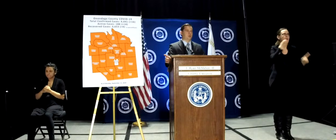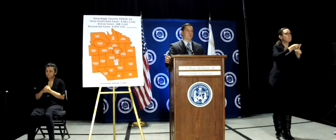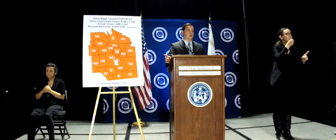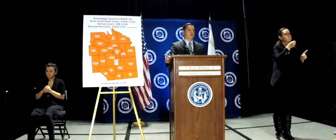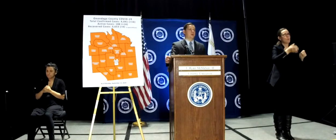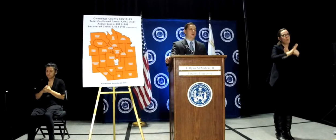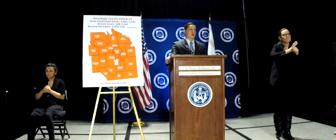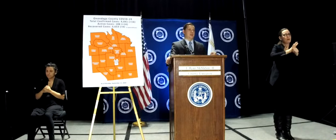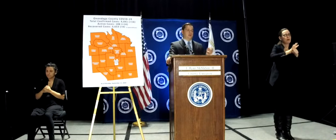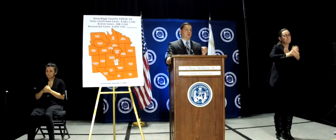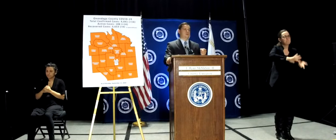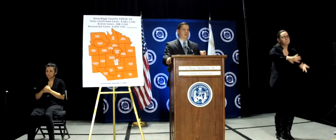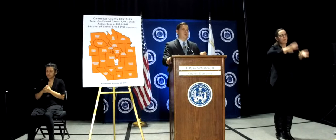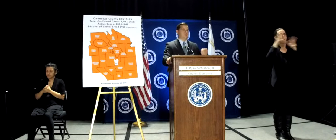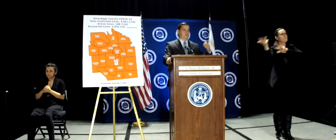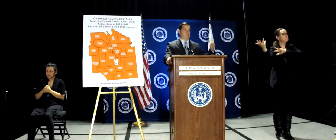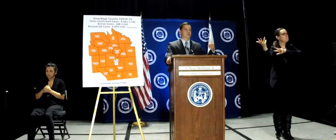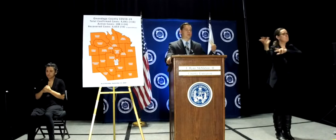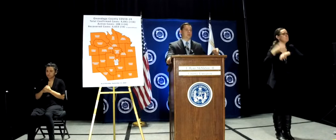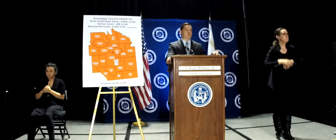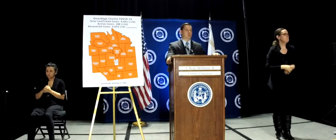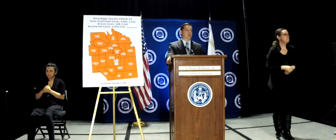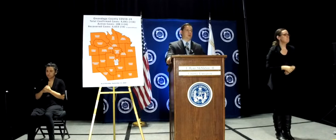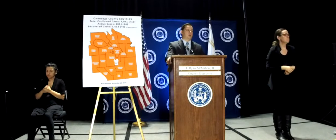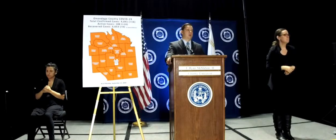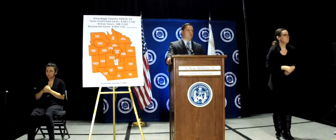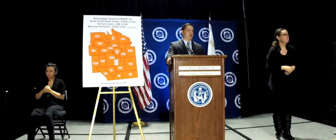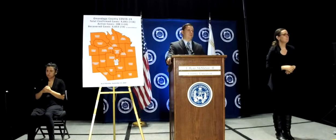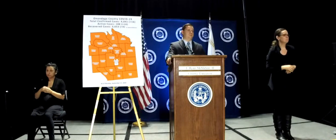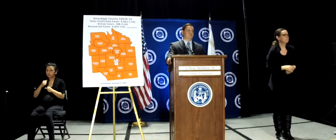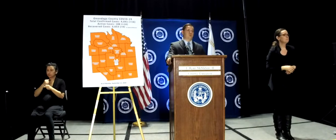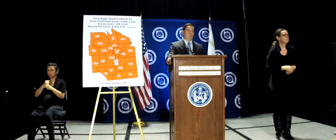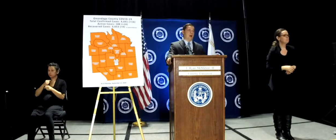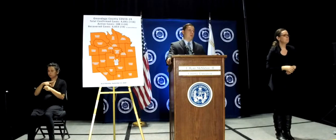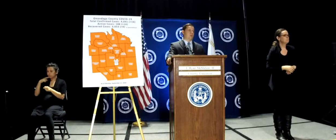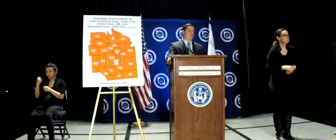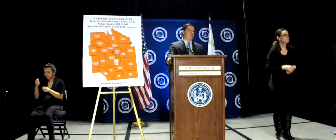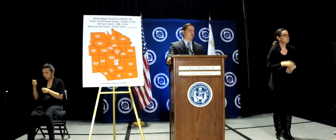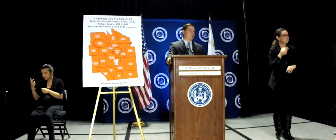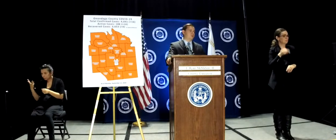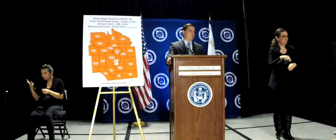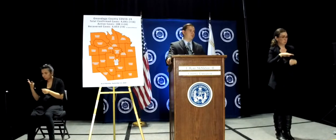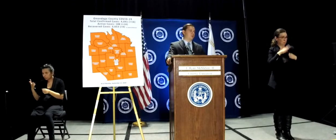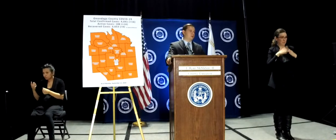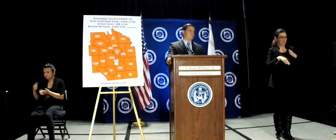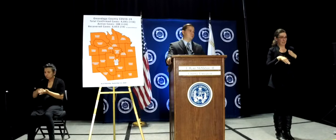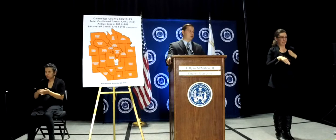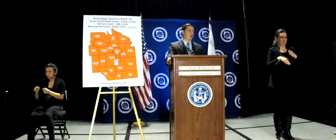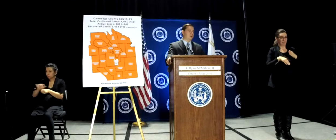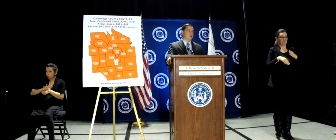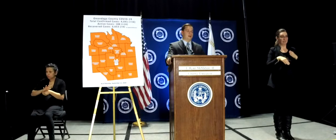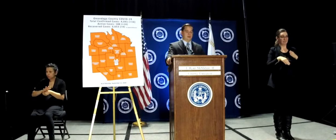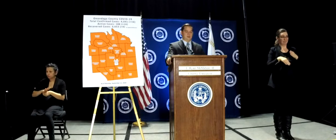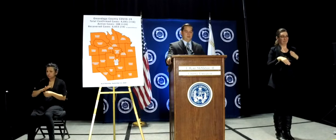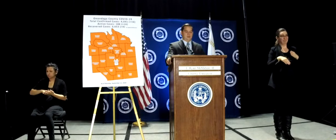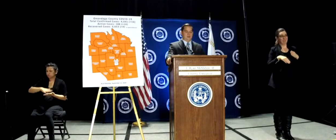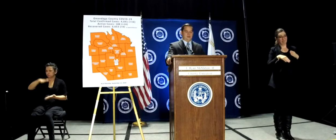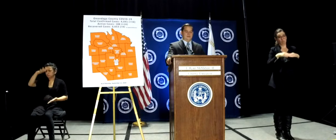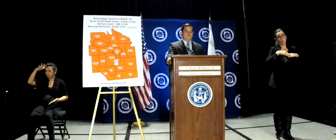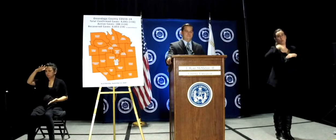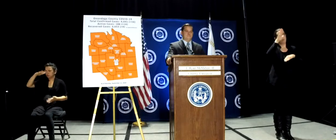13% unemployment. I think it comes out regionally this week, but we're probably still above 10%.